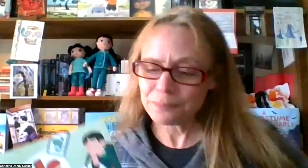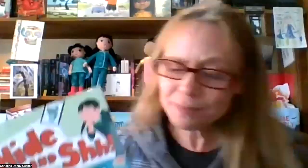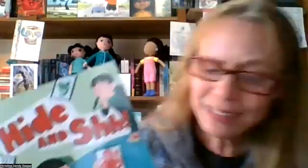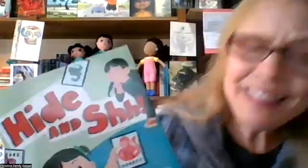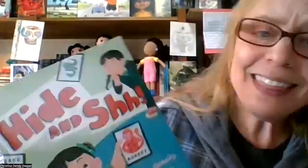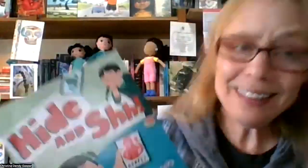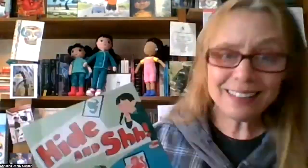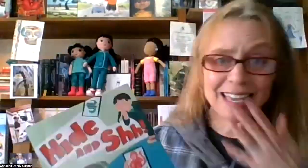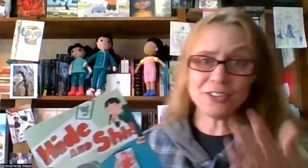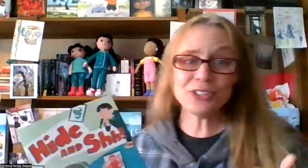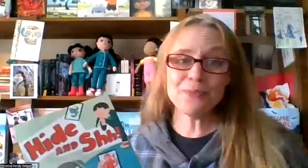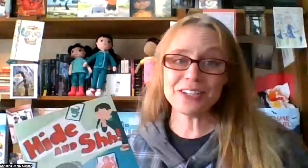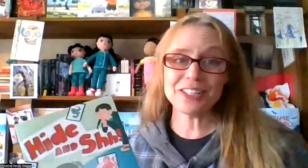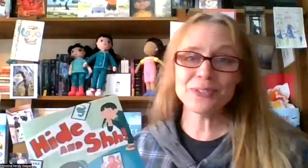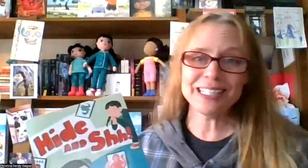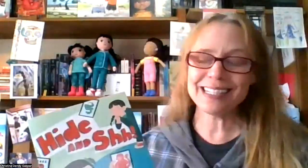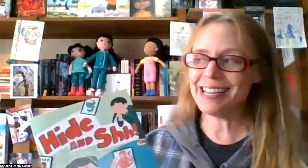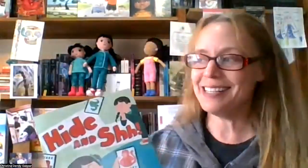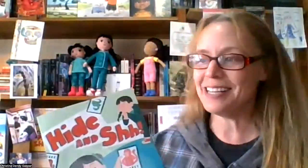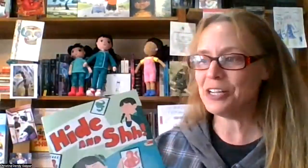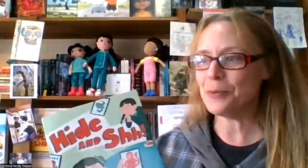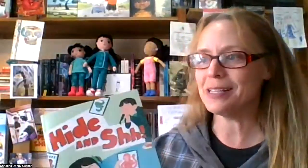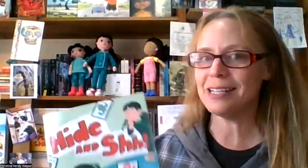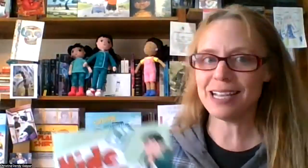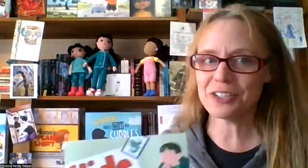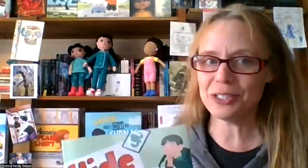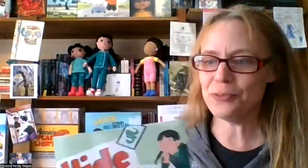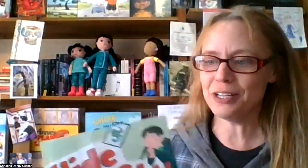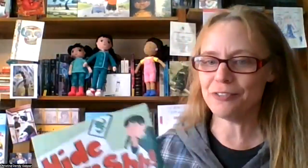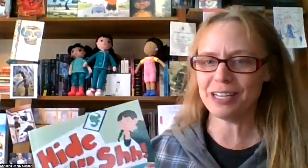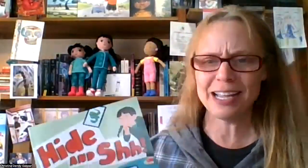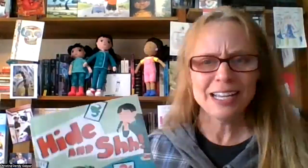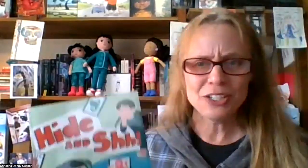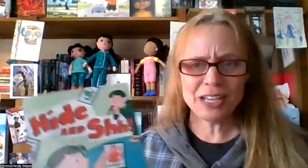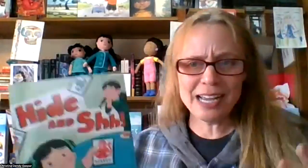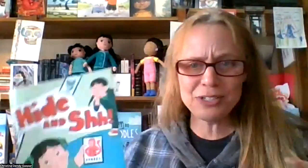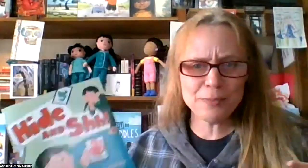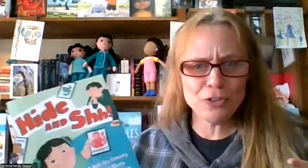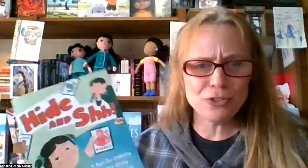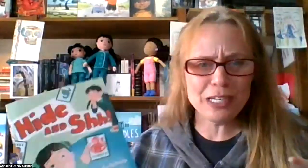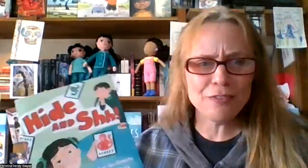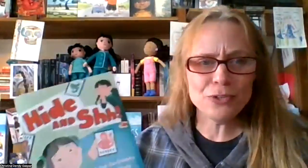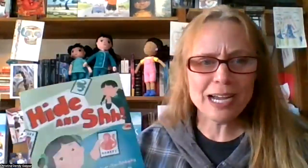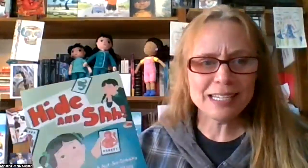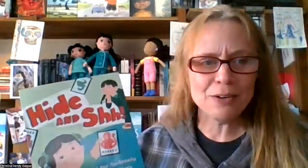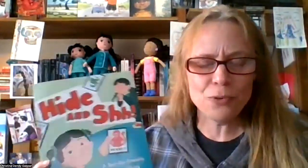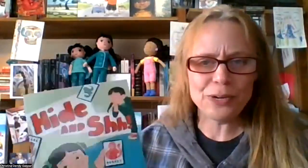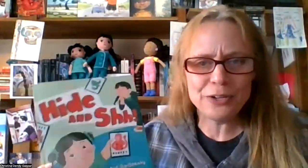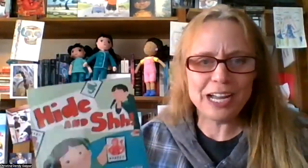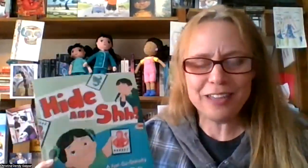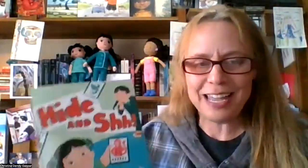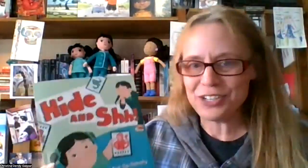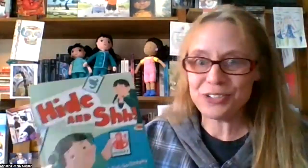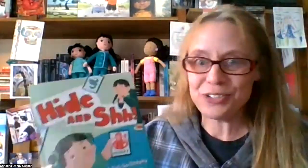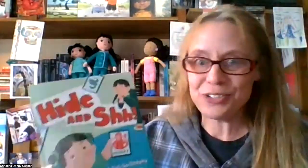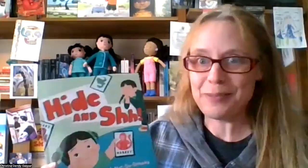Well, thank you so much. That's really exciting to hear, because that's actually one of the, I know some of you, do any of you guys get worried